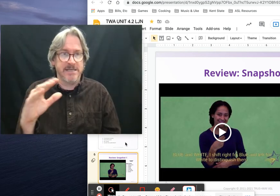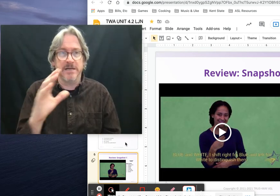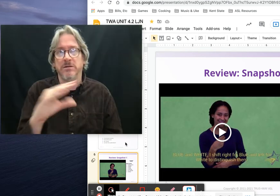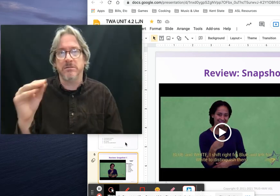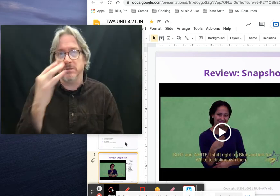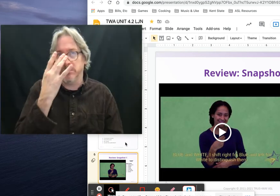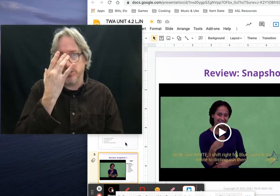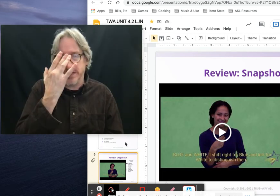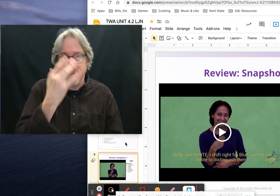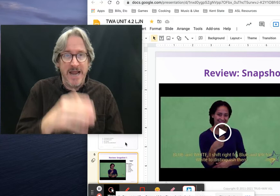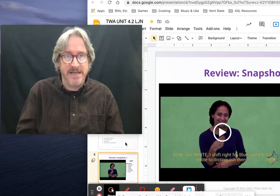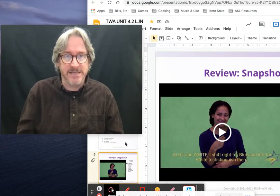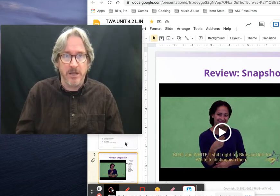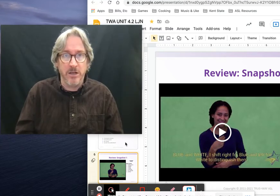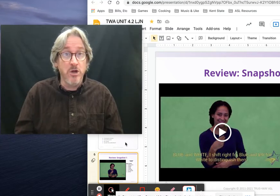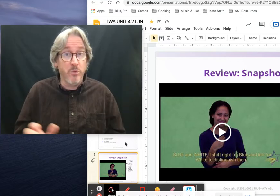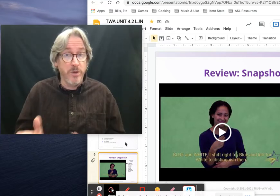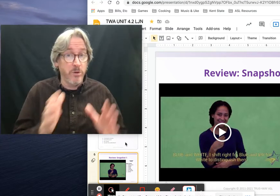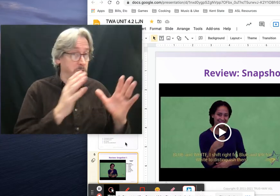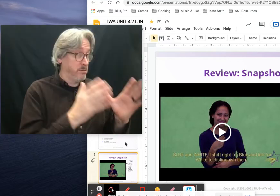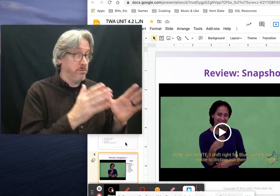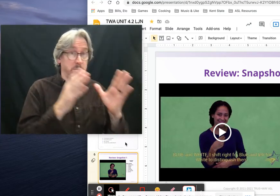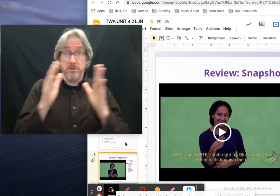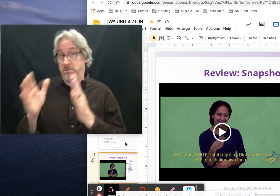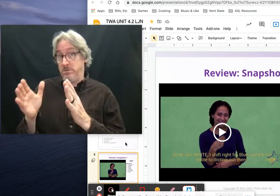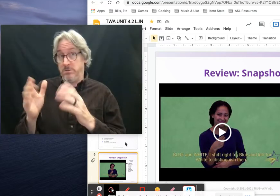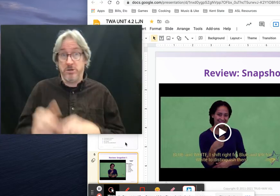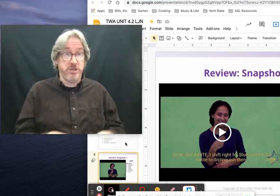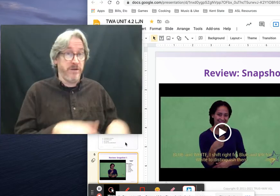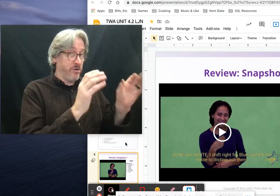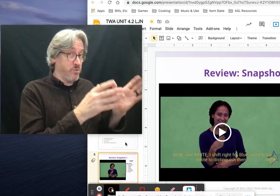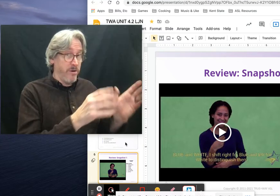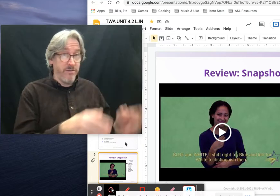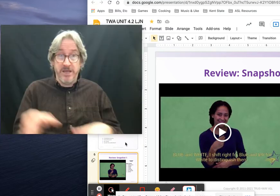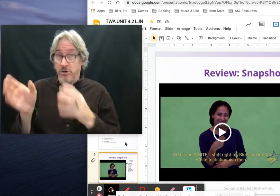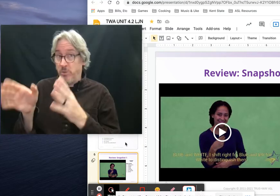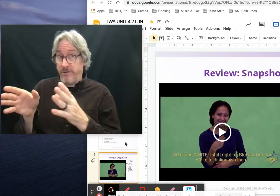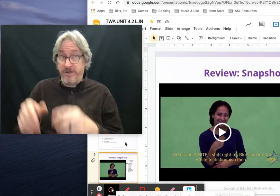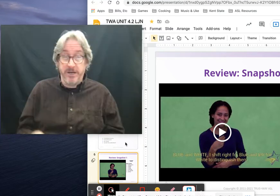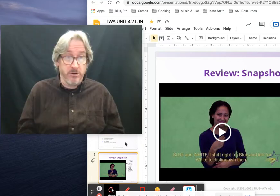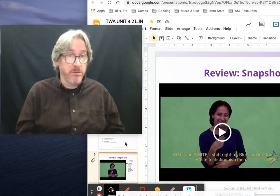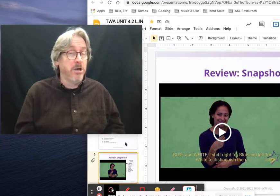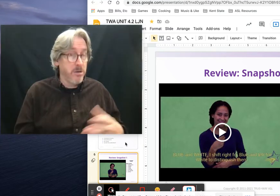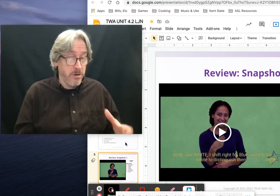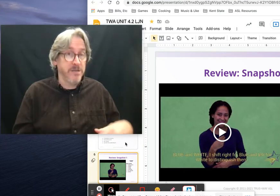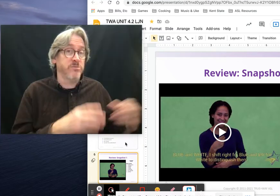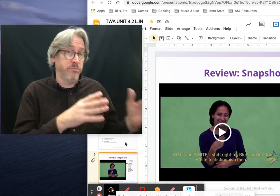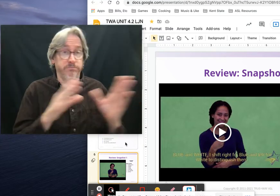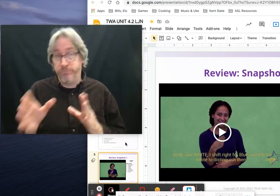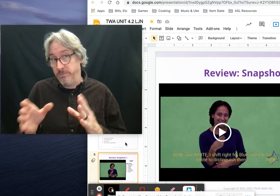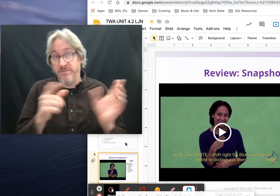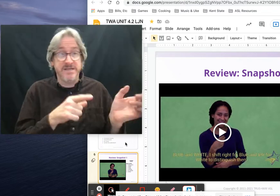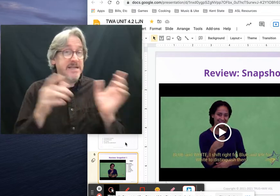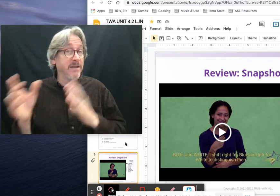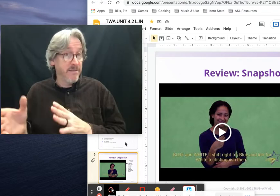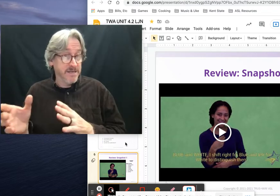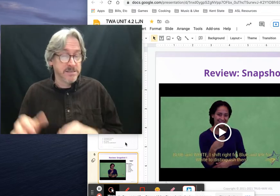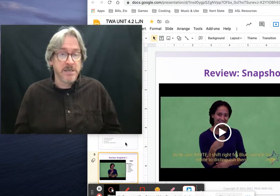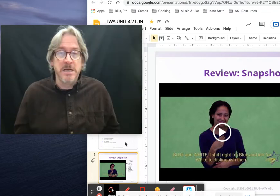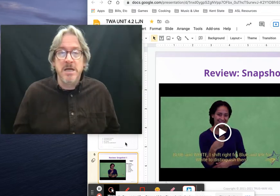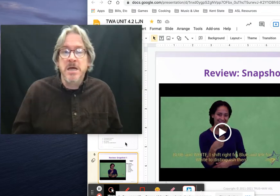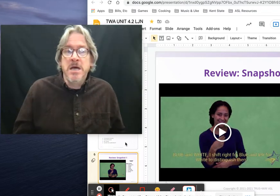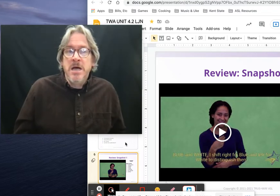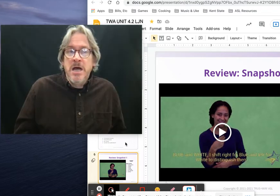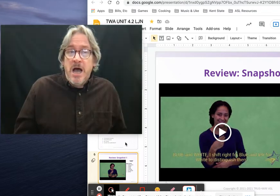it's accidental. Most of the time in ASL, we will shift. There's one thing here, one thing here. Right. So boom, boom, this and